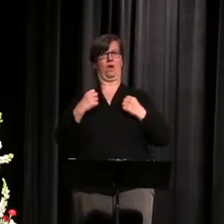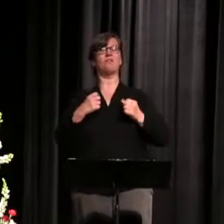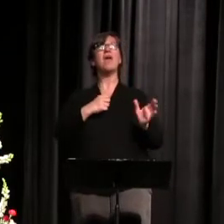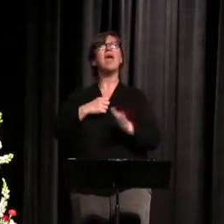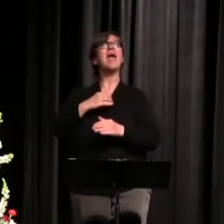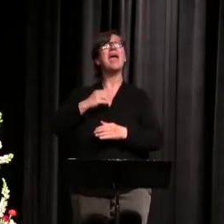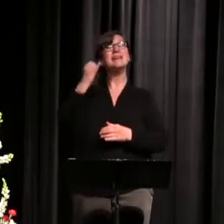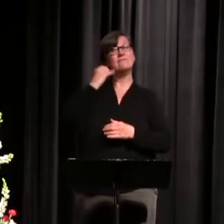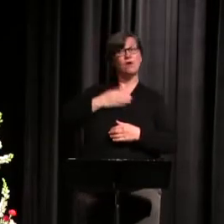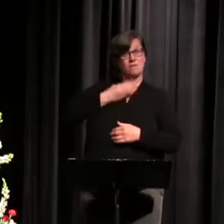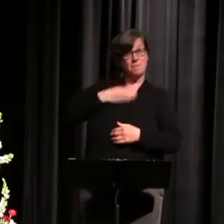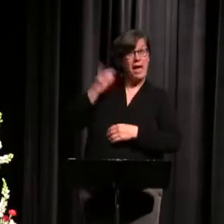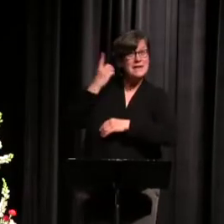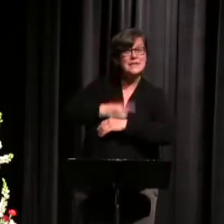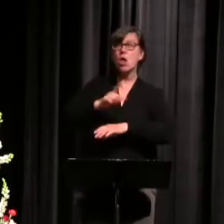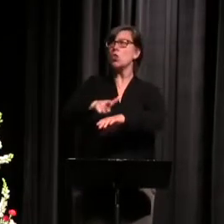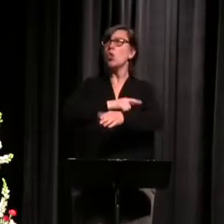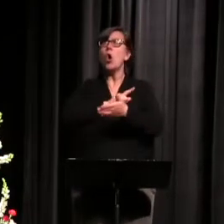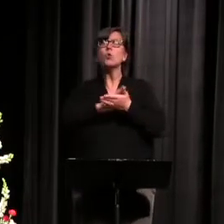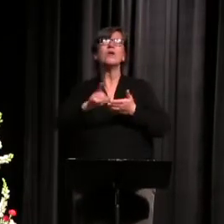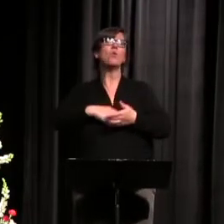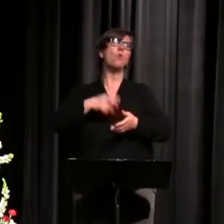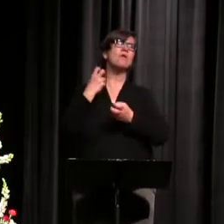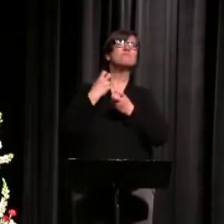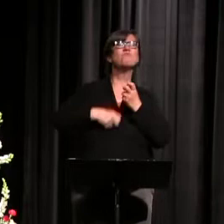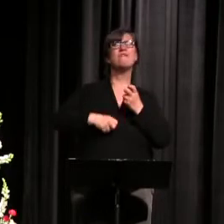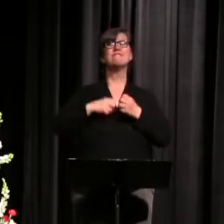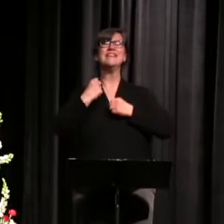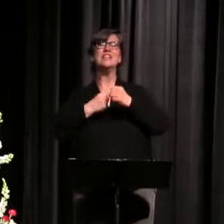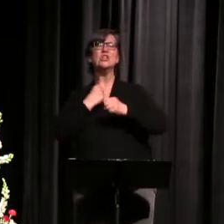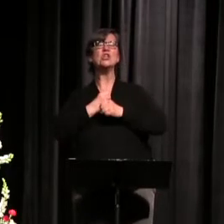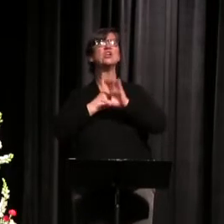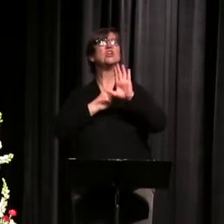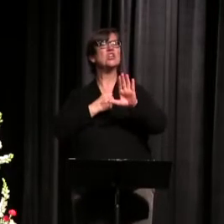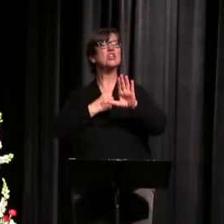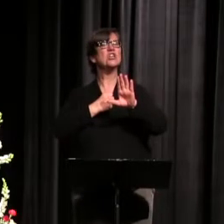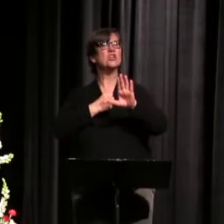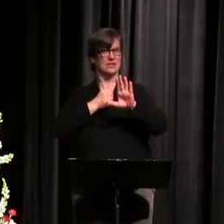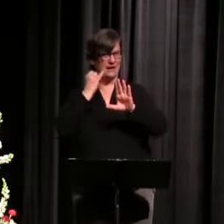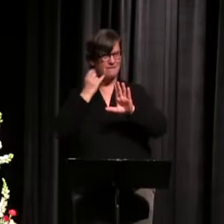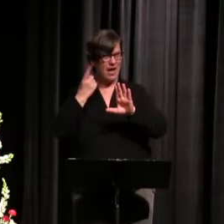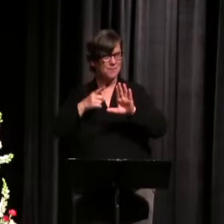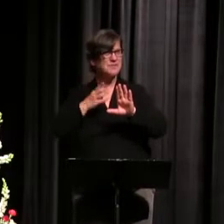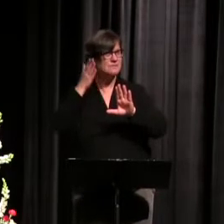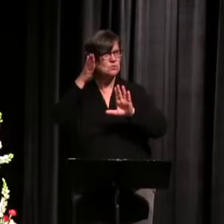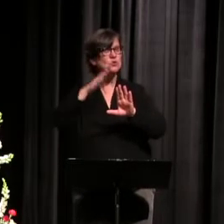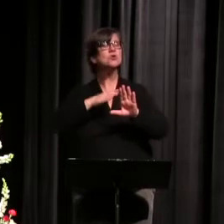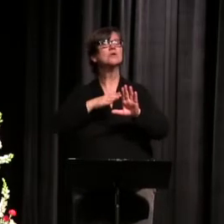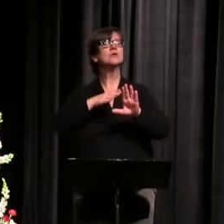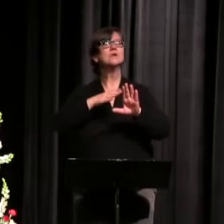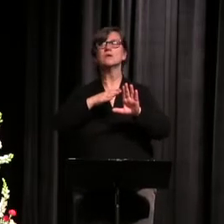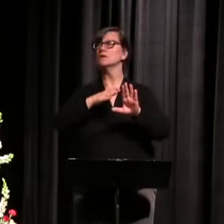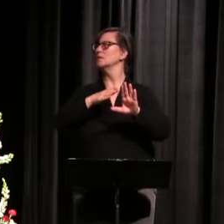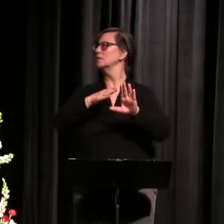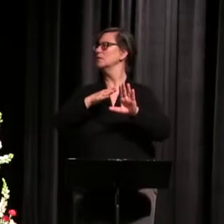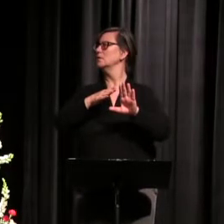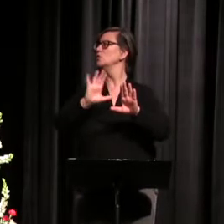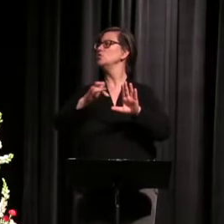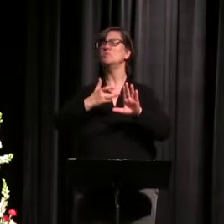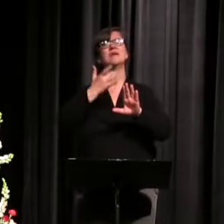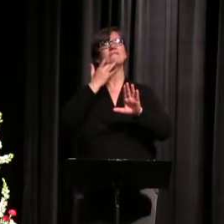day, a long week, or a rough year, do me a favor. Take a deep breath and put your hand right here.